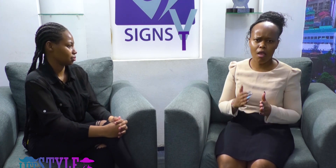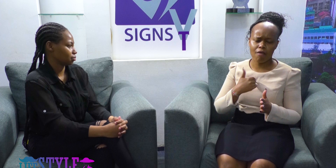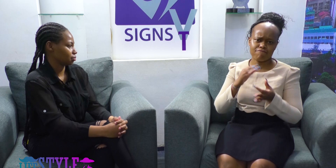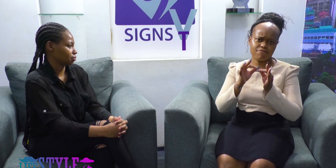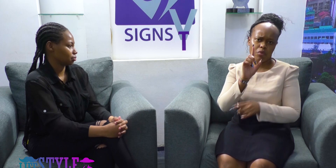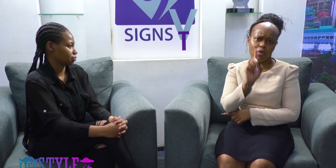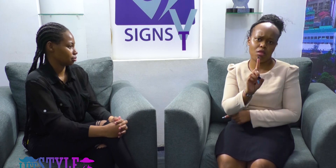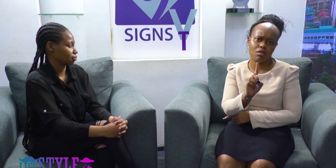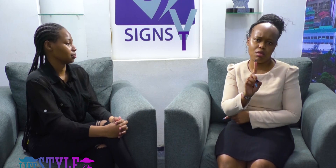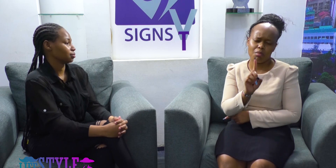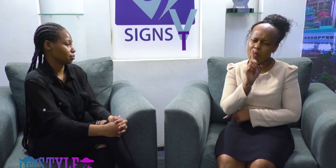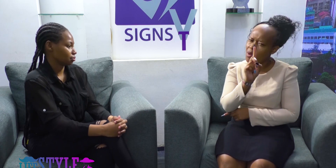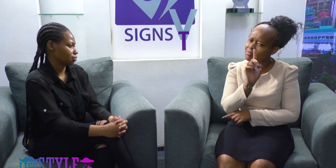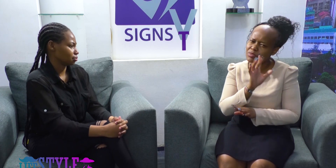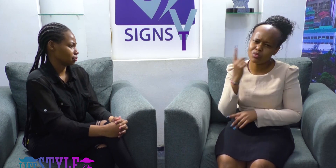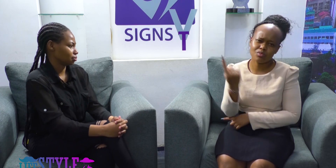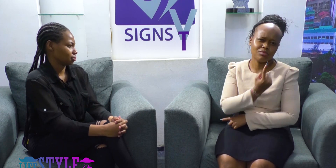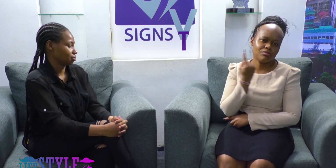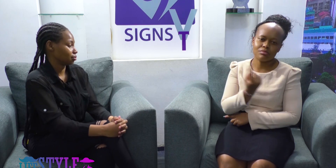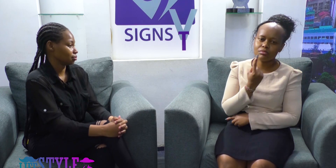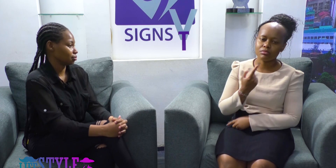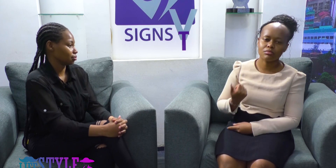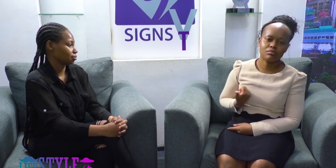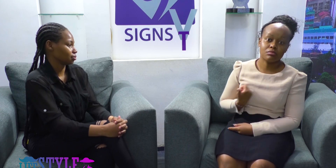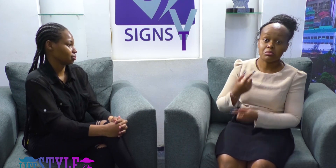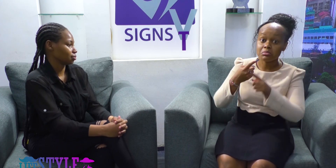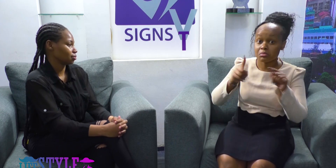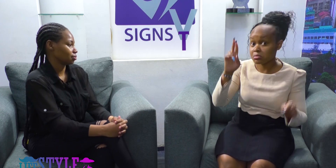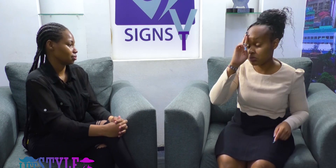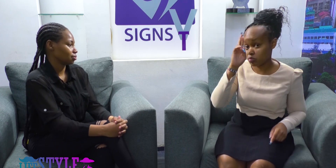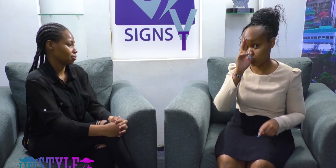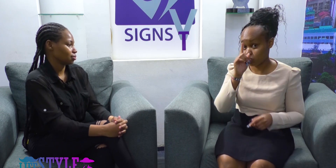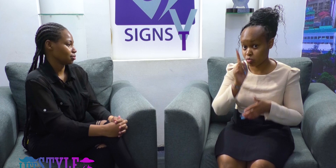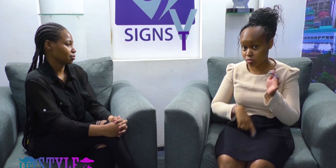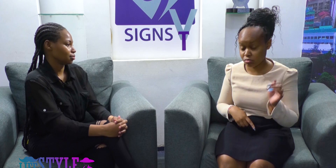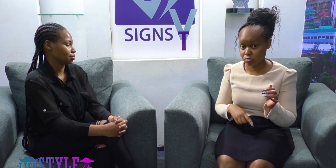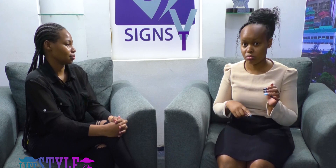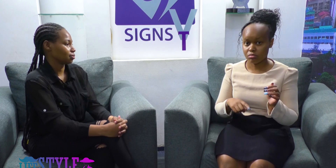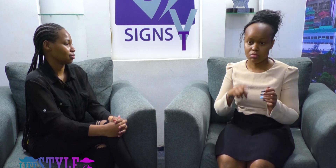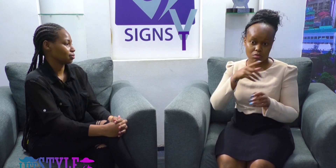In the college, we only had one interpreter, and she was a lady.